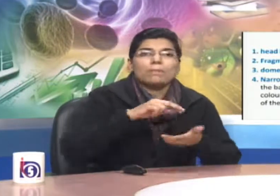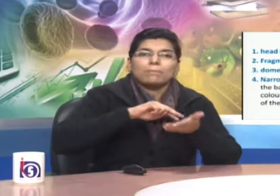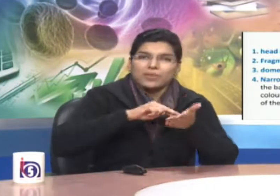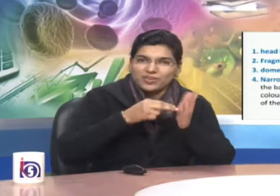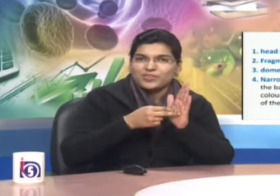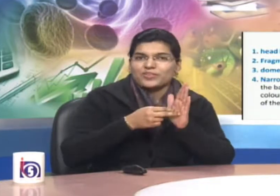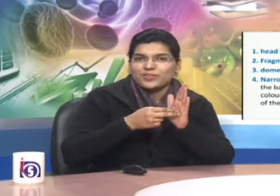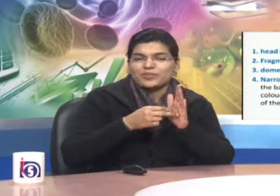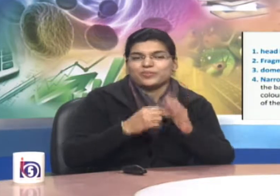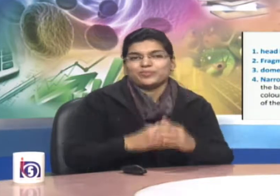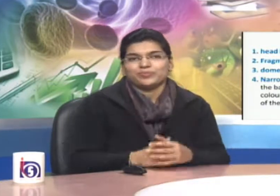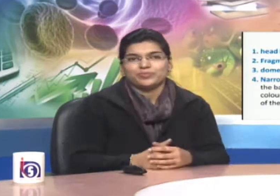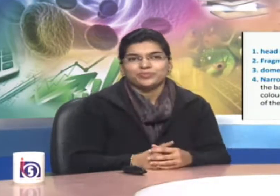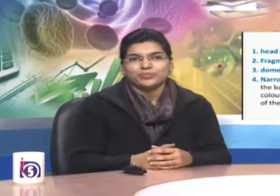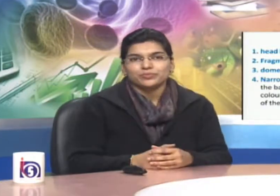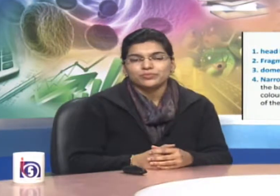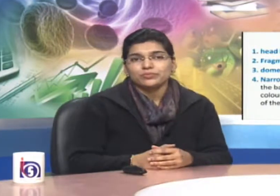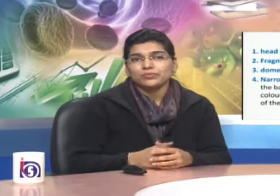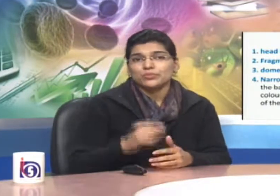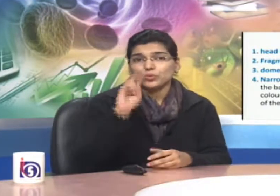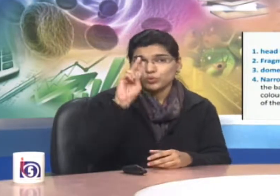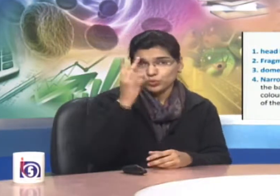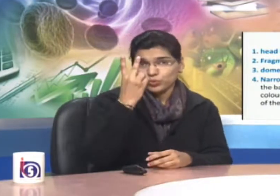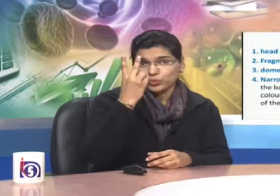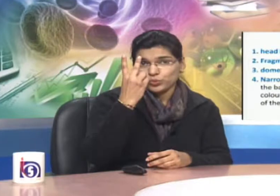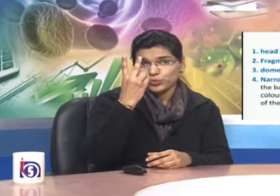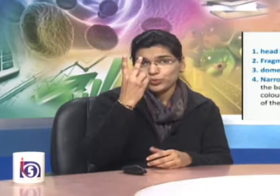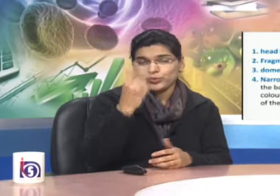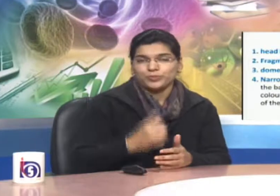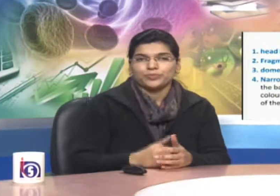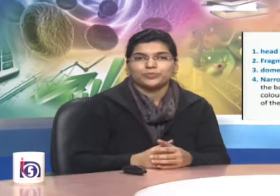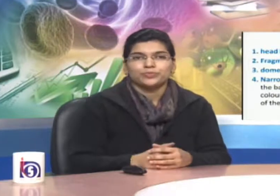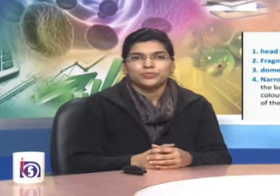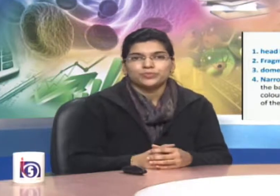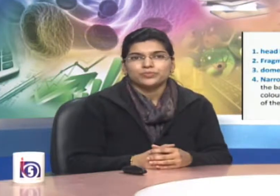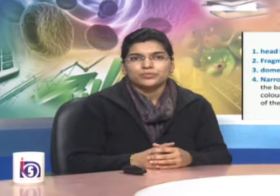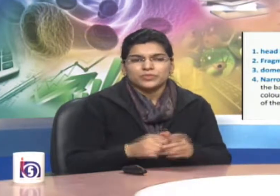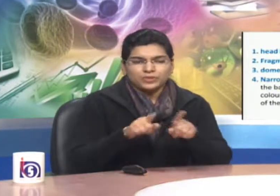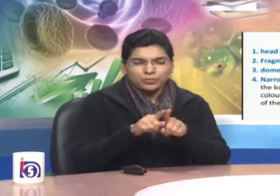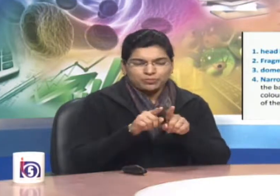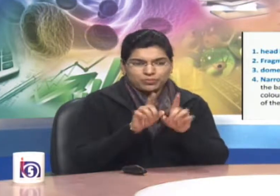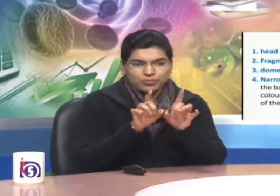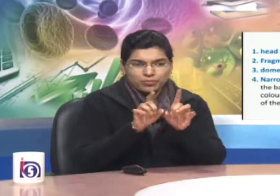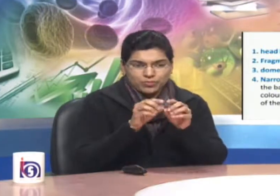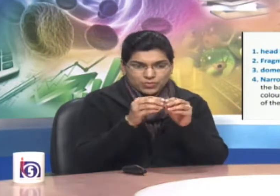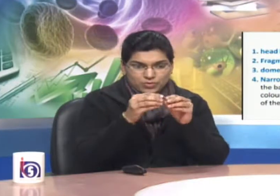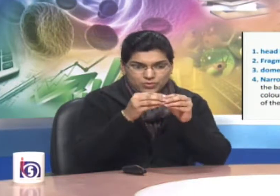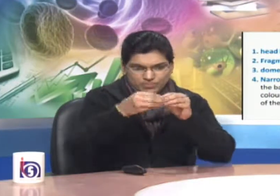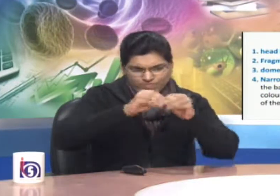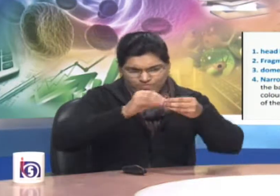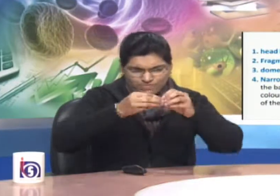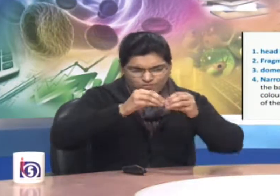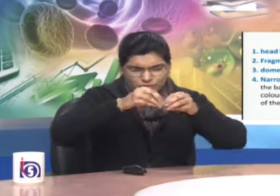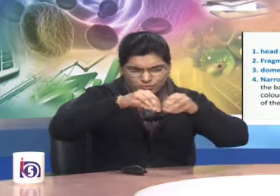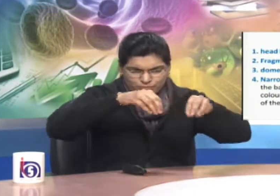So, for example, if you're walking on a tree that has fallen down, you don't have to fear. Second